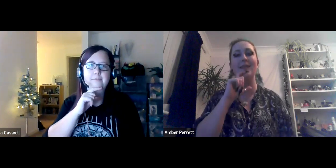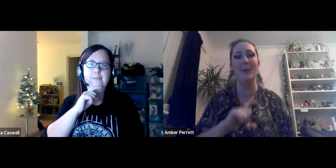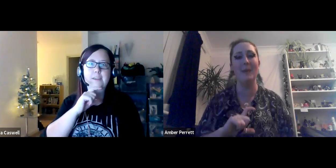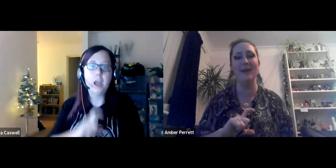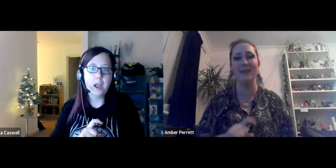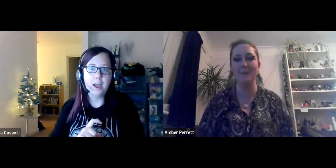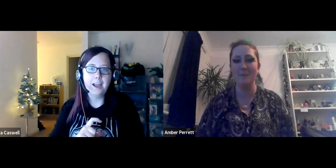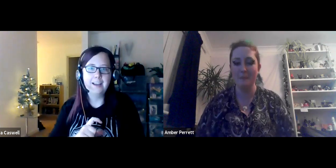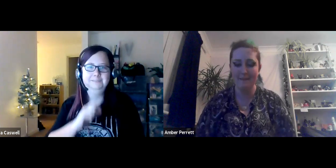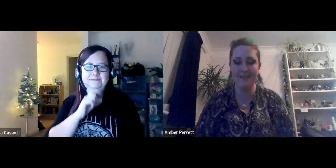amazing.